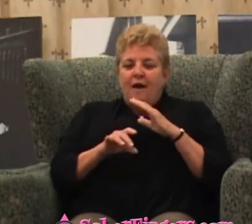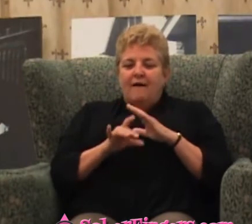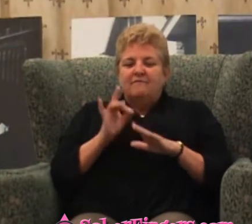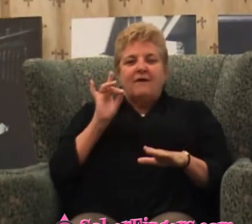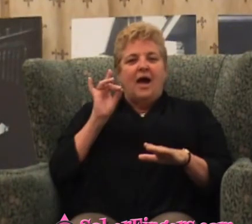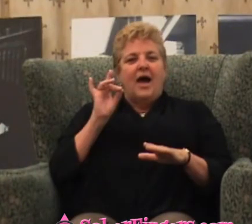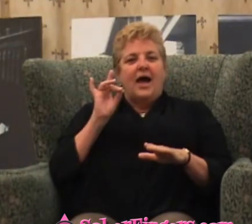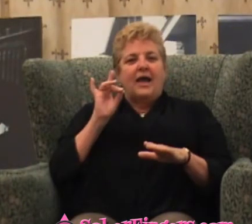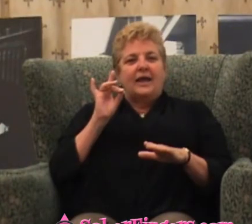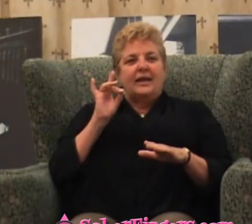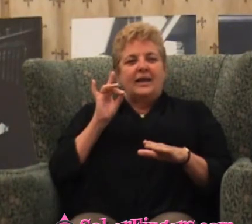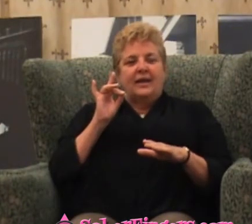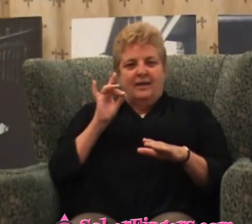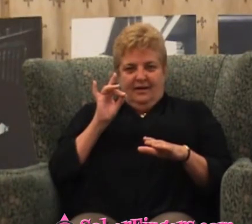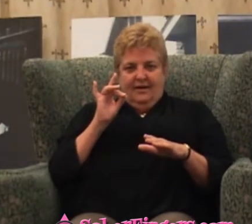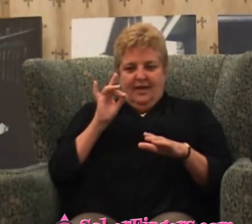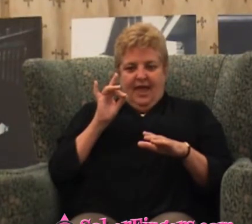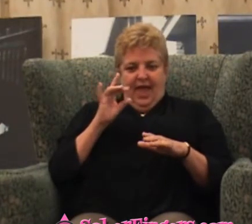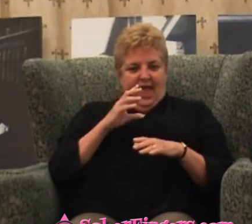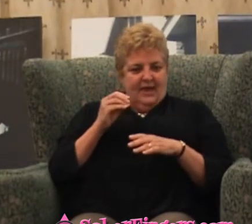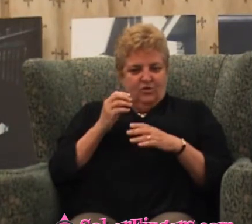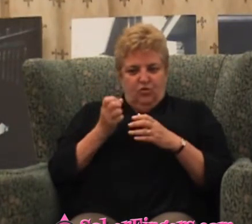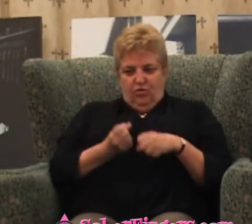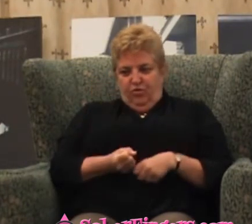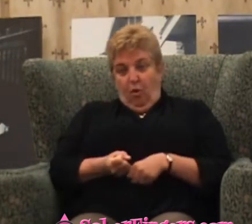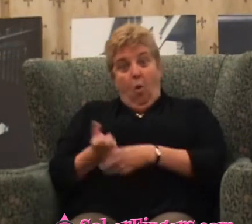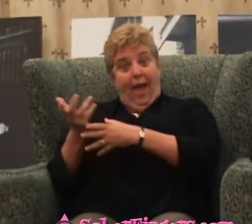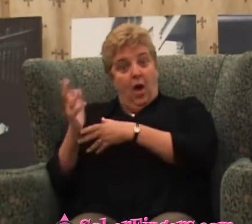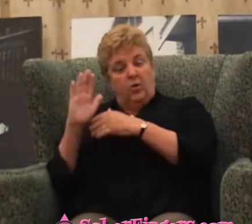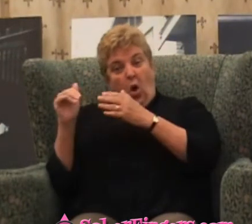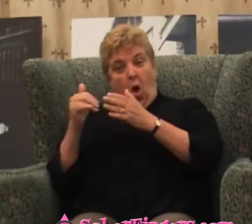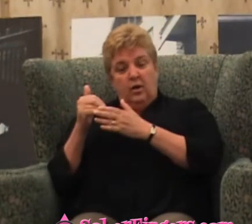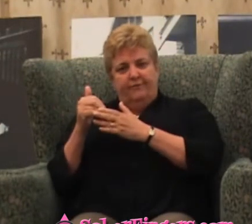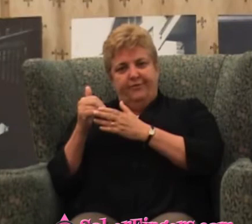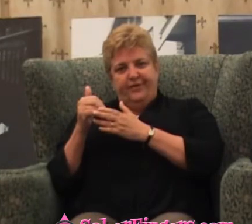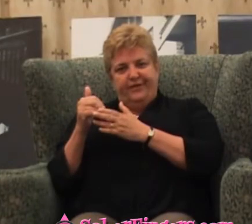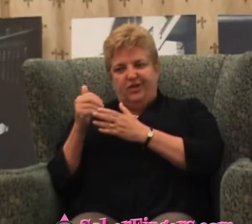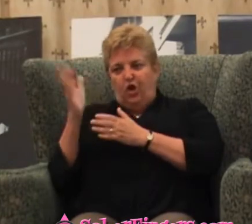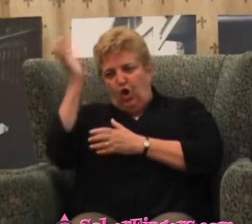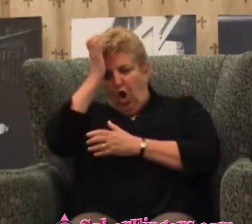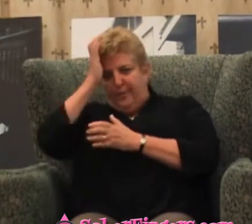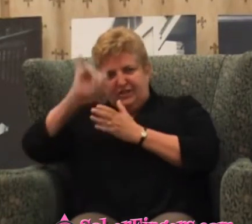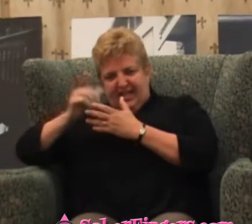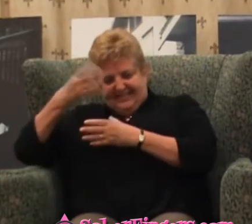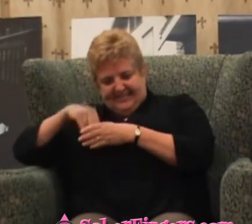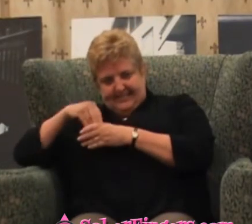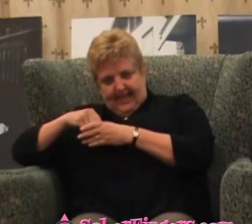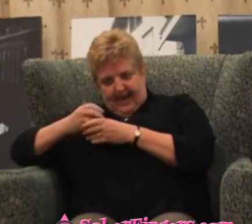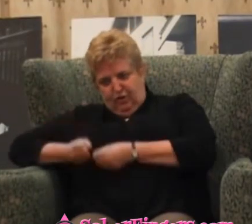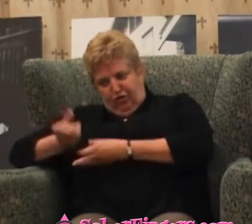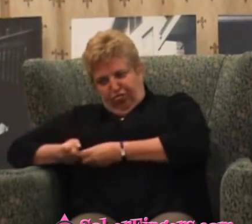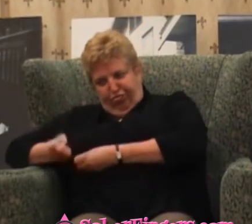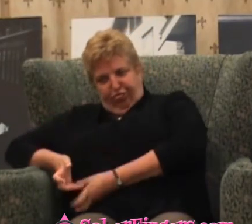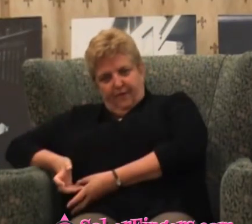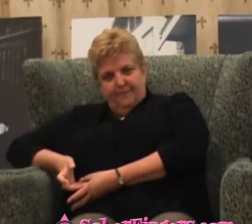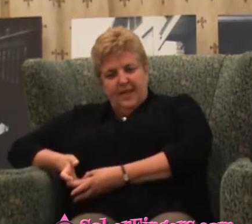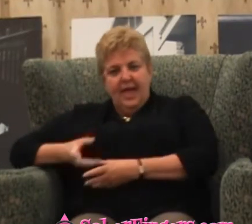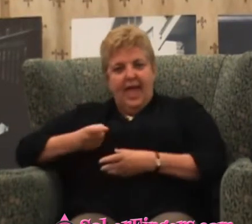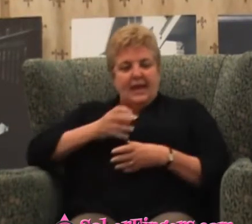the garbage that you've piled on top of the power that you already have inside yourself, Ronald. And if you just take these steps